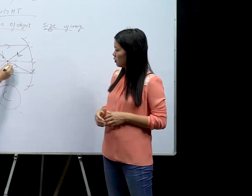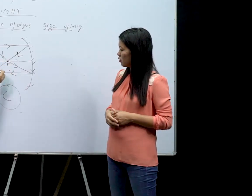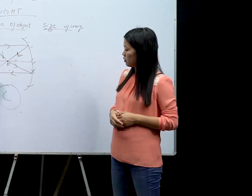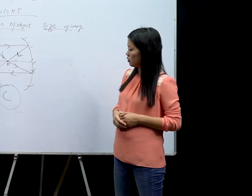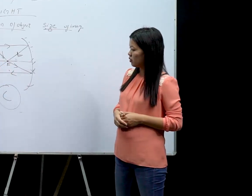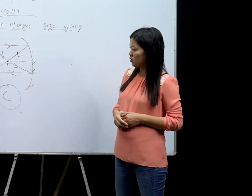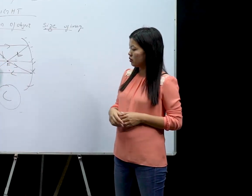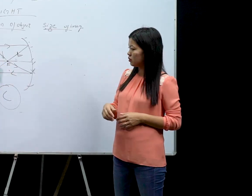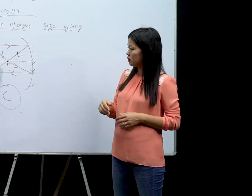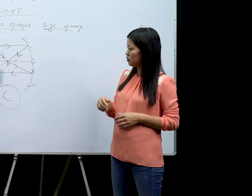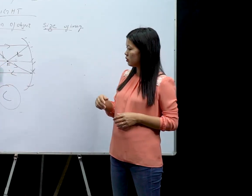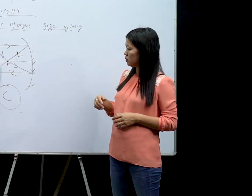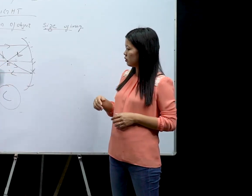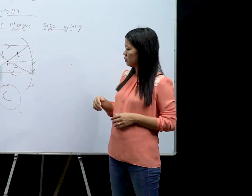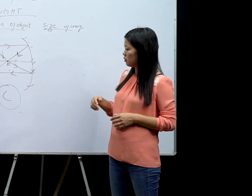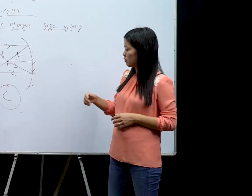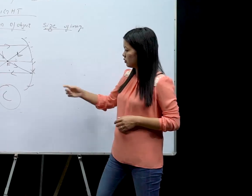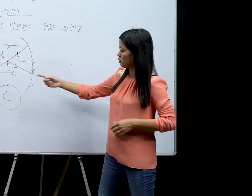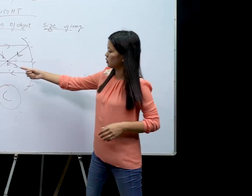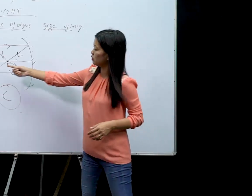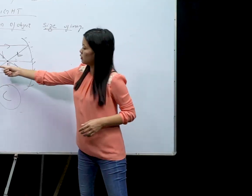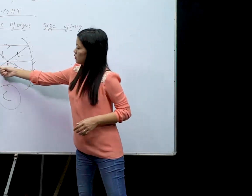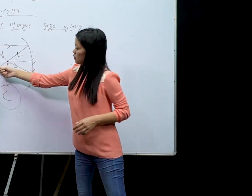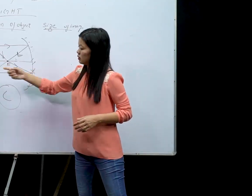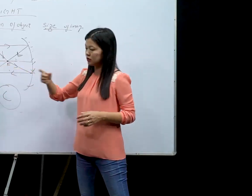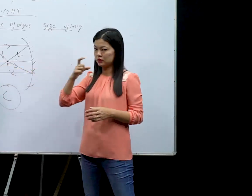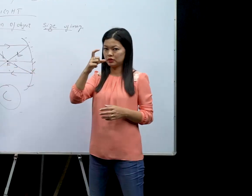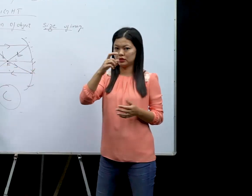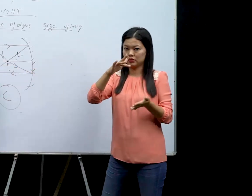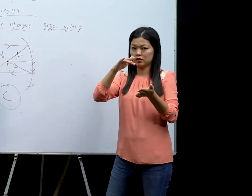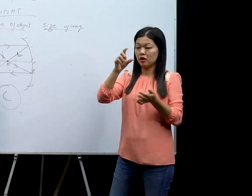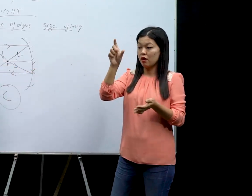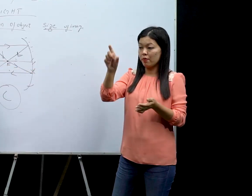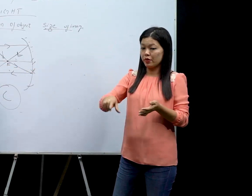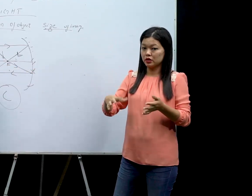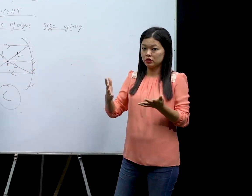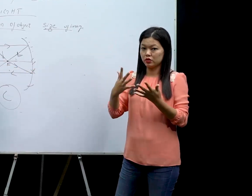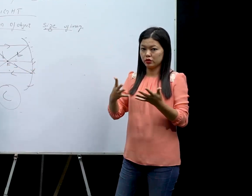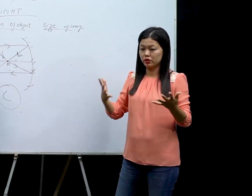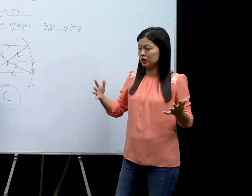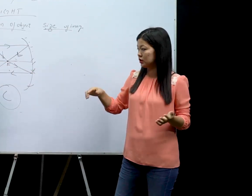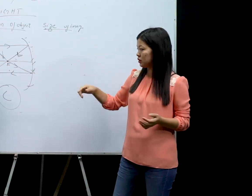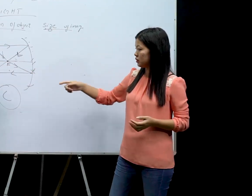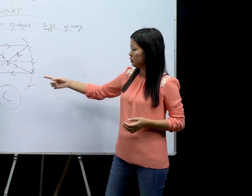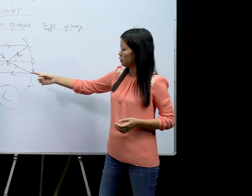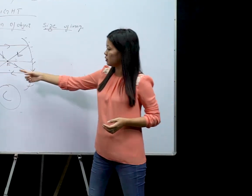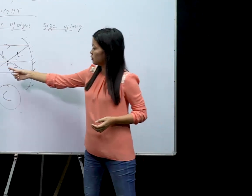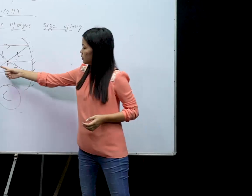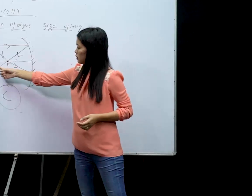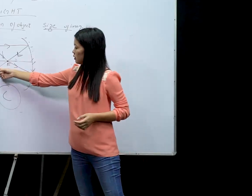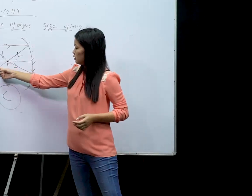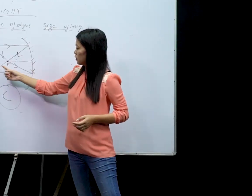our focus, right? So the C is here, right? So the C is here. So now the object is standing